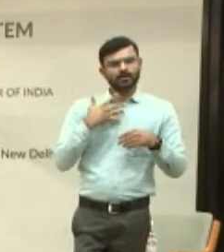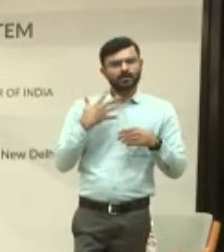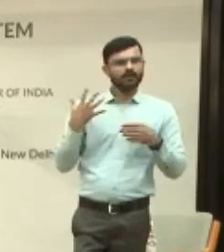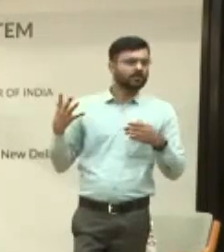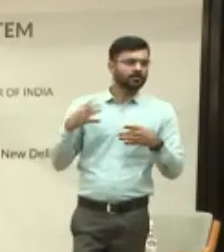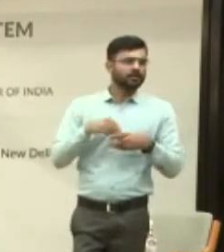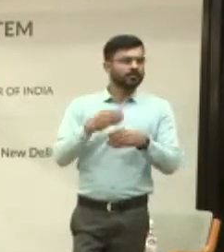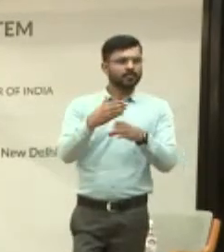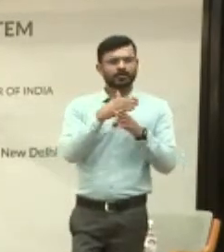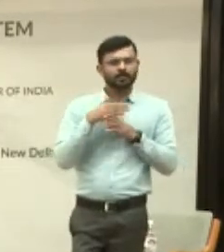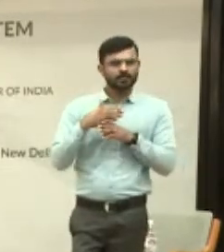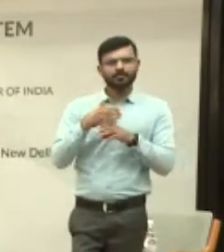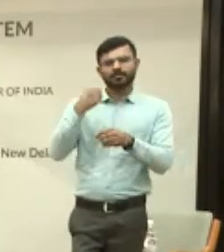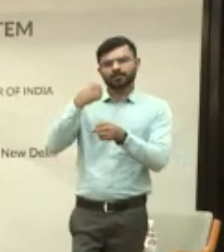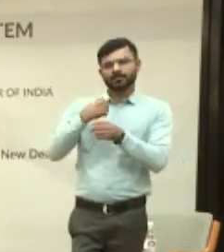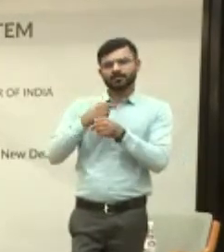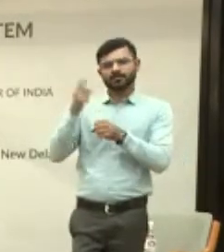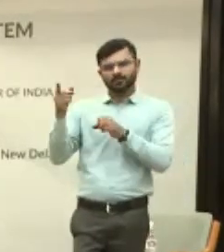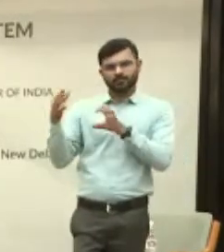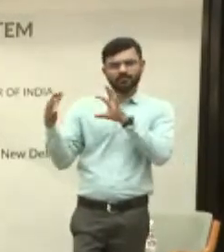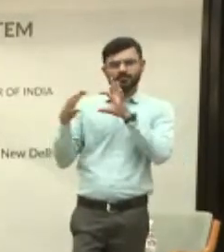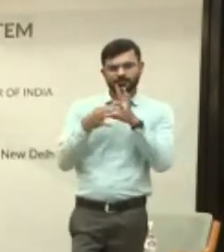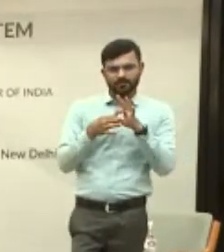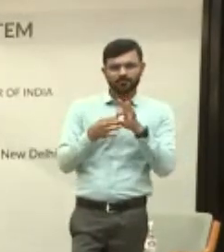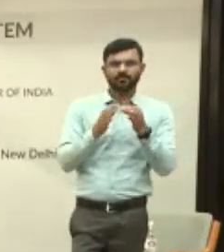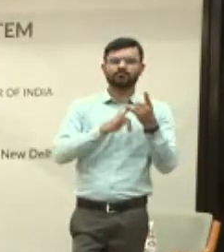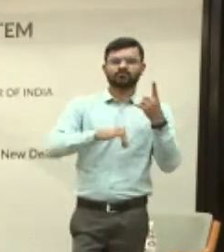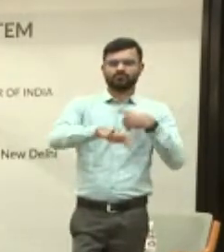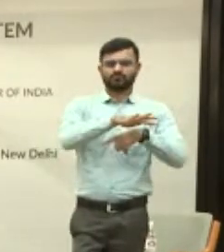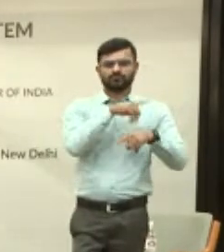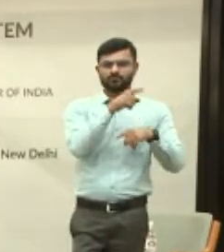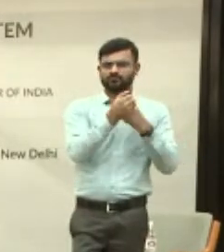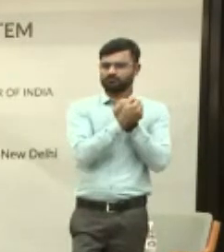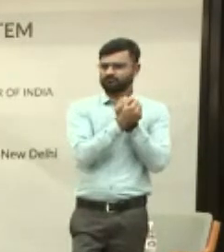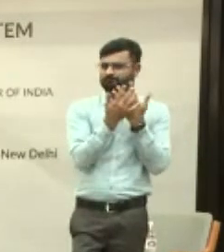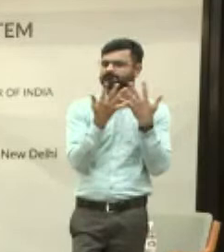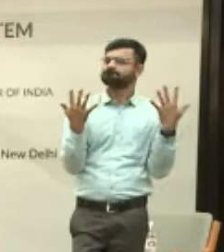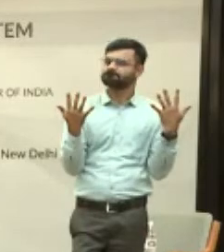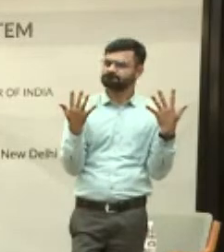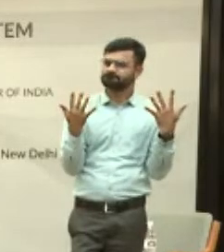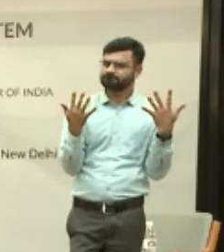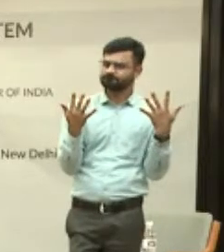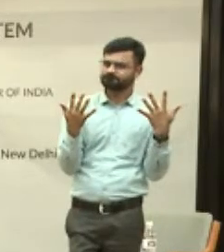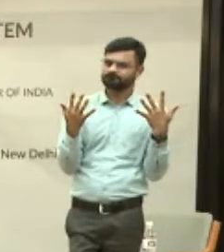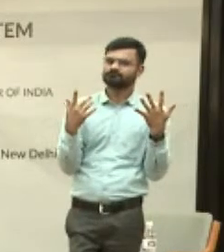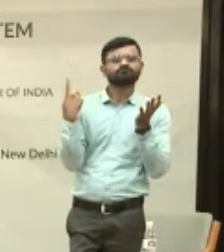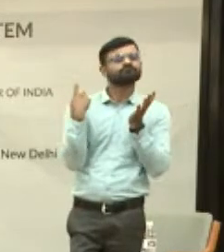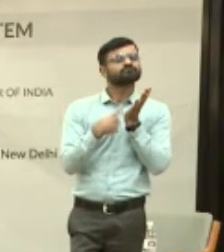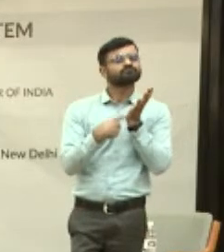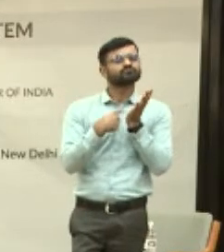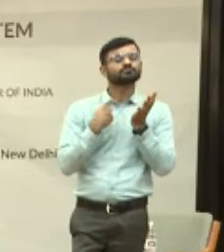a party as a government on one side, but then on the civil side, you will have multiple litigants.